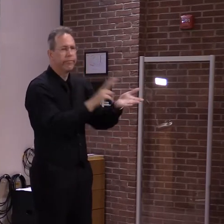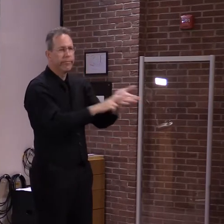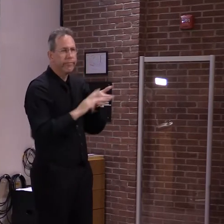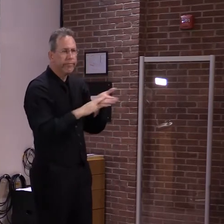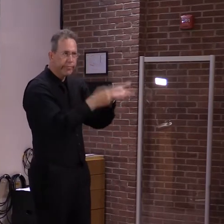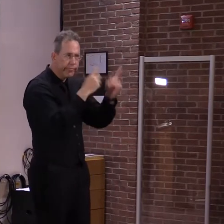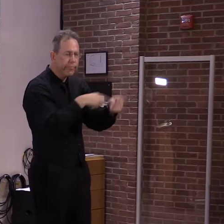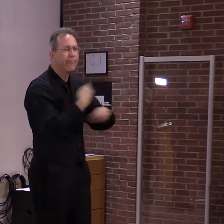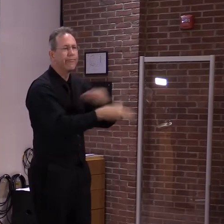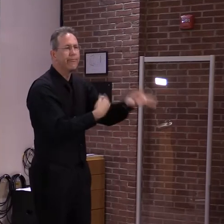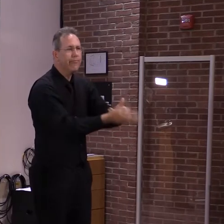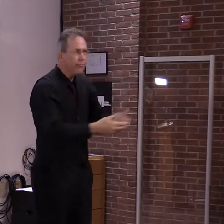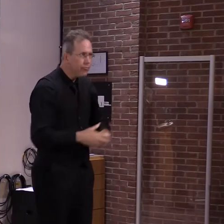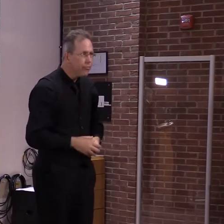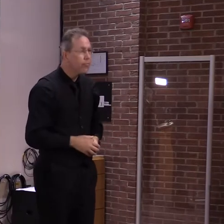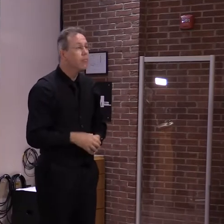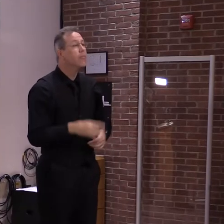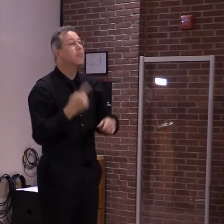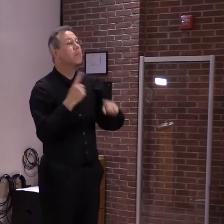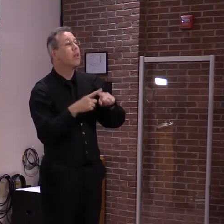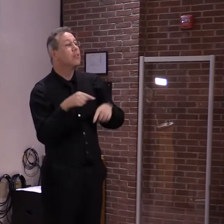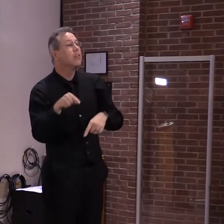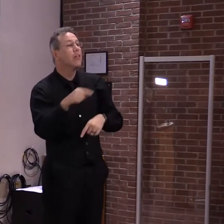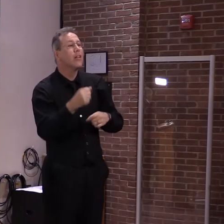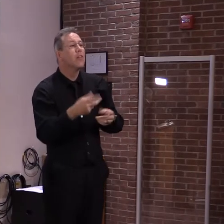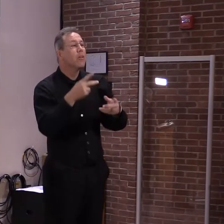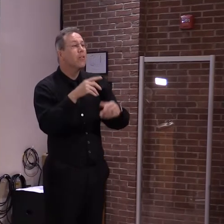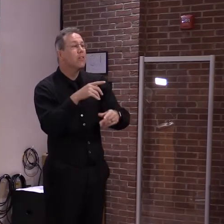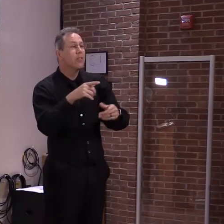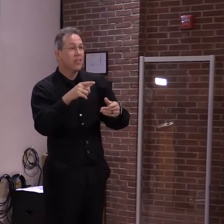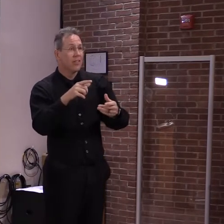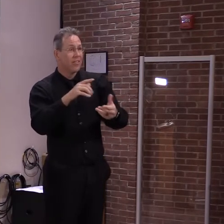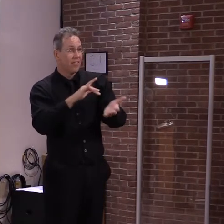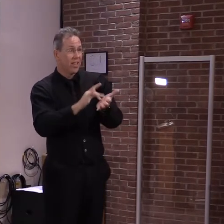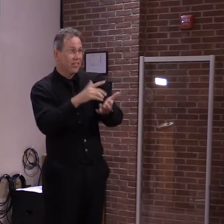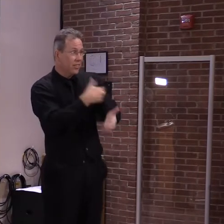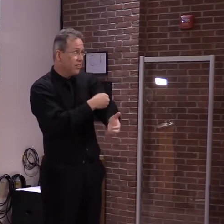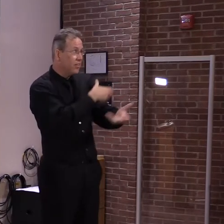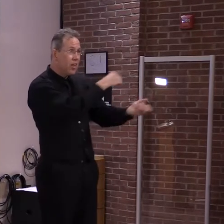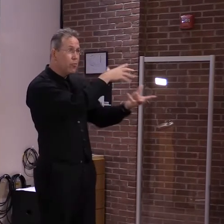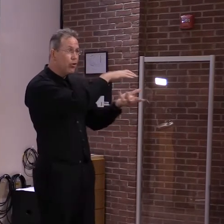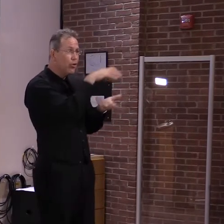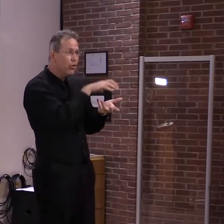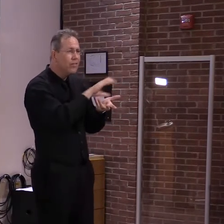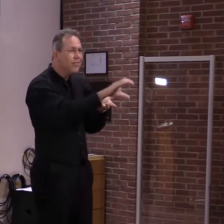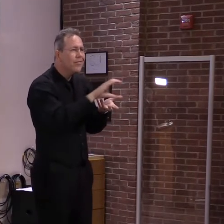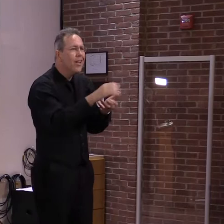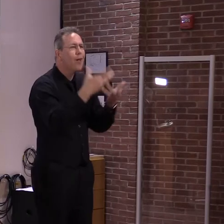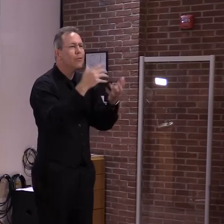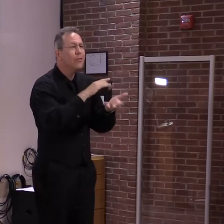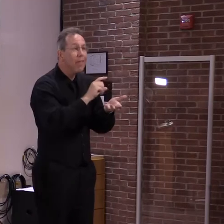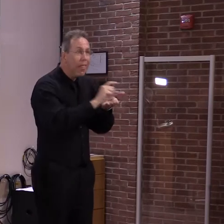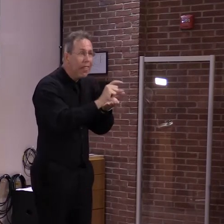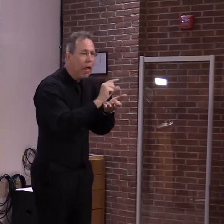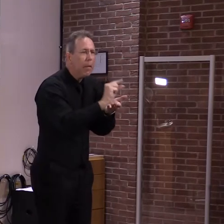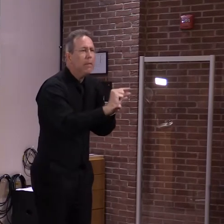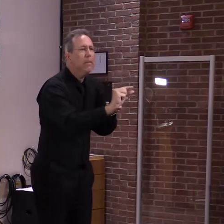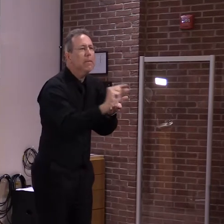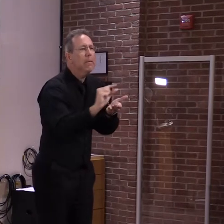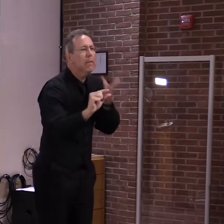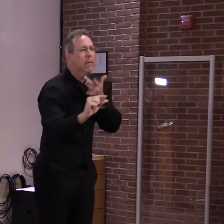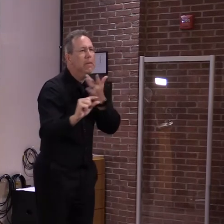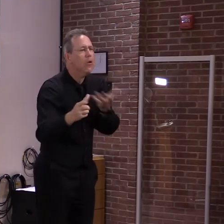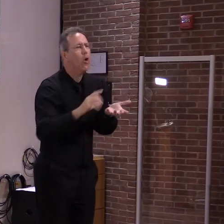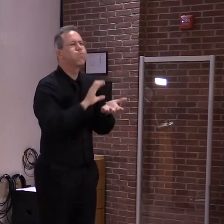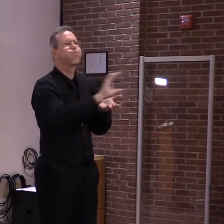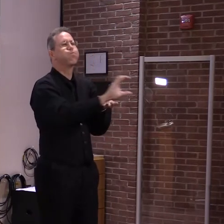depends on the amount of vaccine and how much vaccine can be pushed out during time. We have some independents. I think Northfield is an